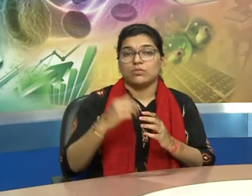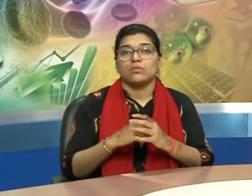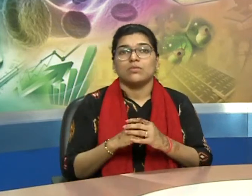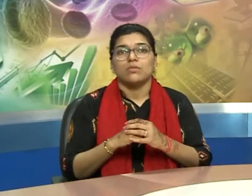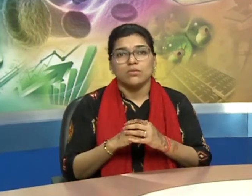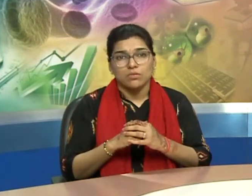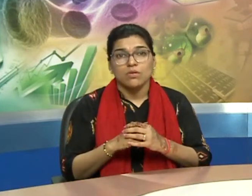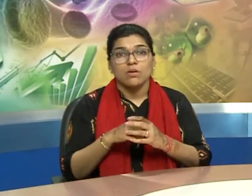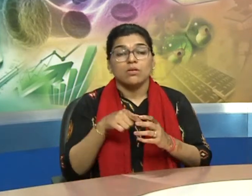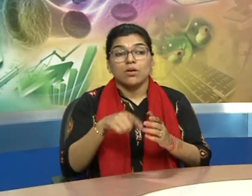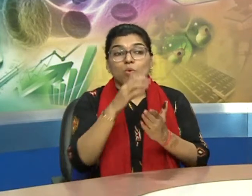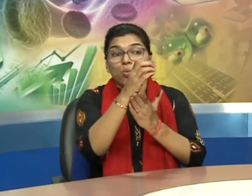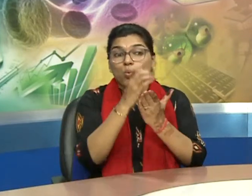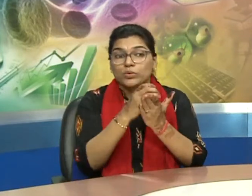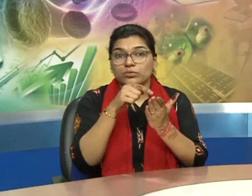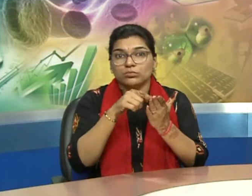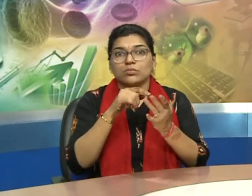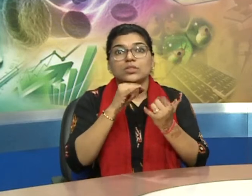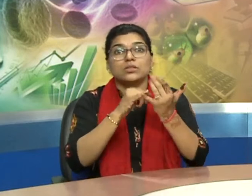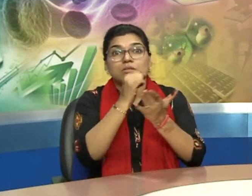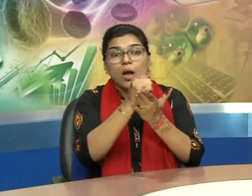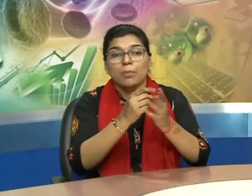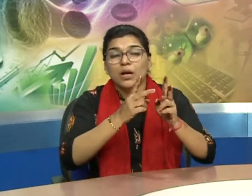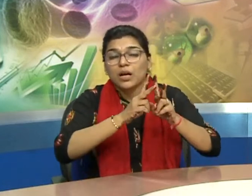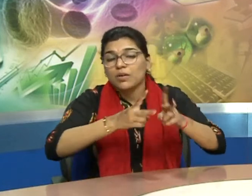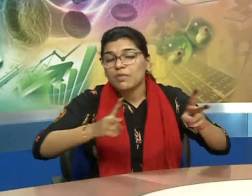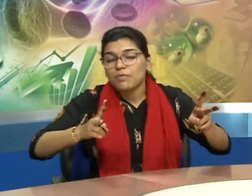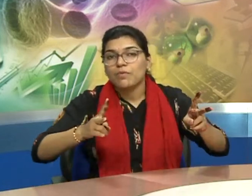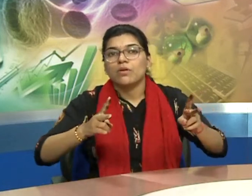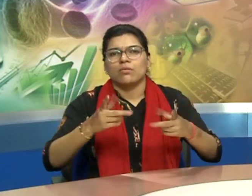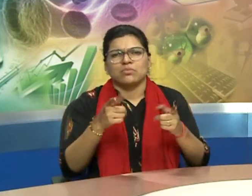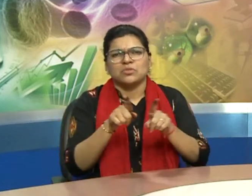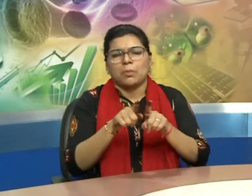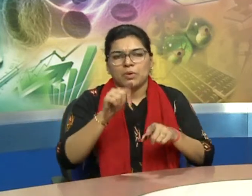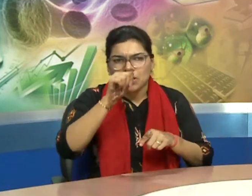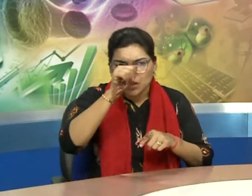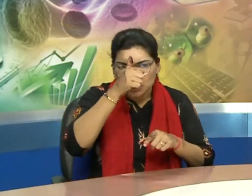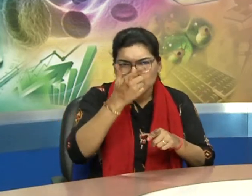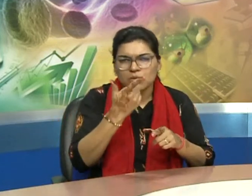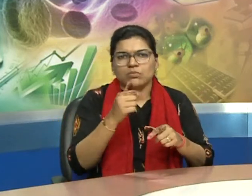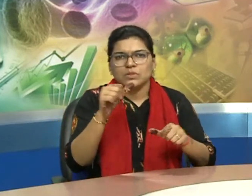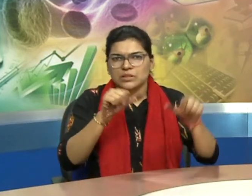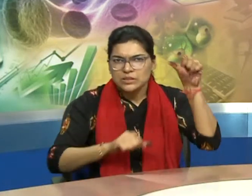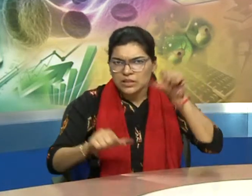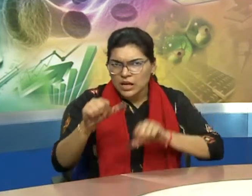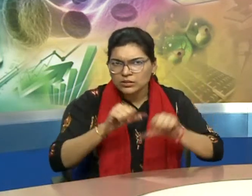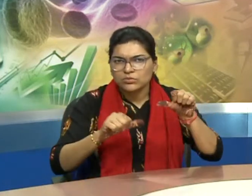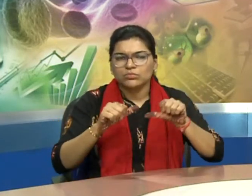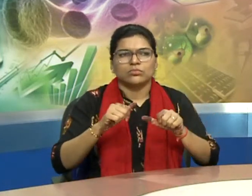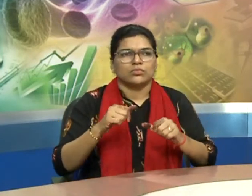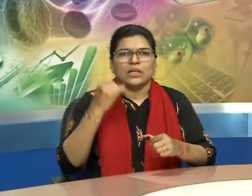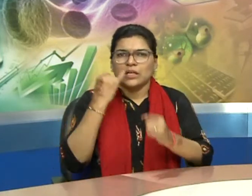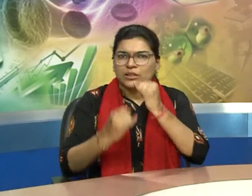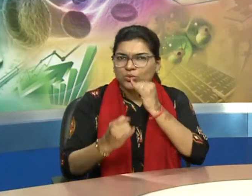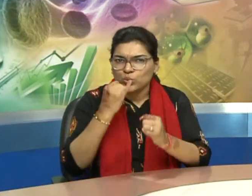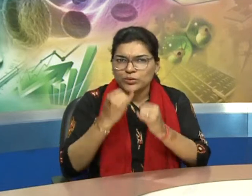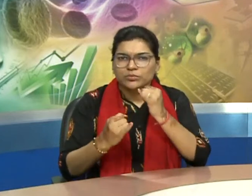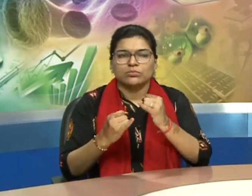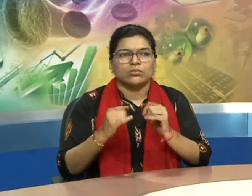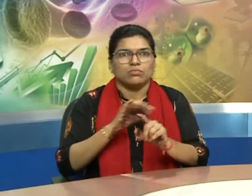increases. The second point explains that there are research scholars who are doing some research. They also